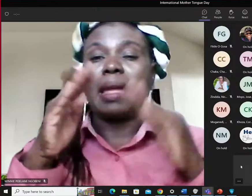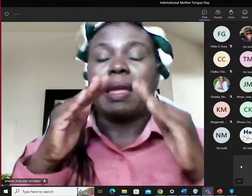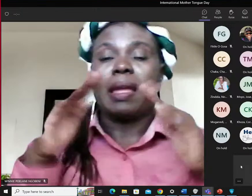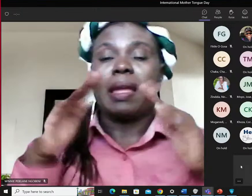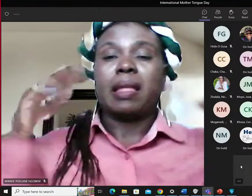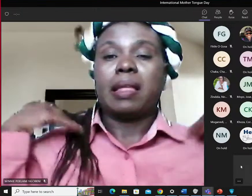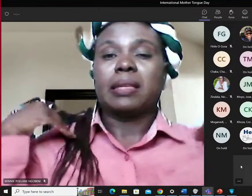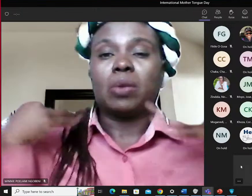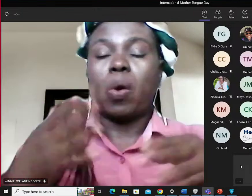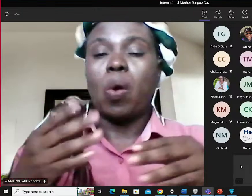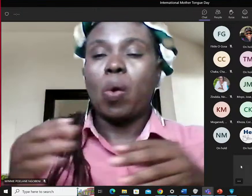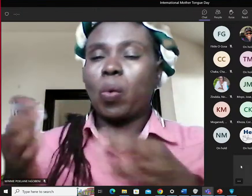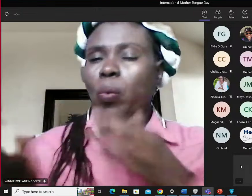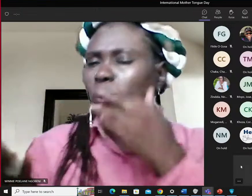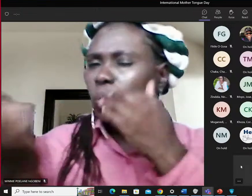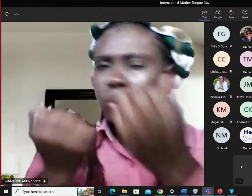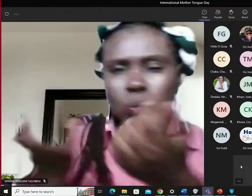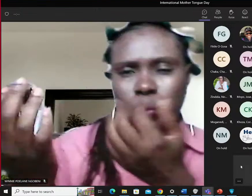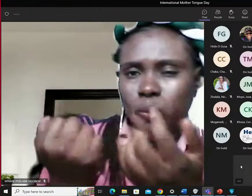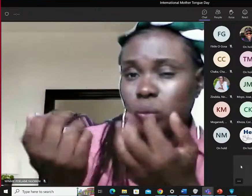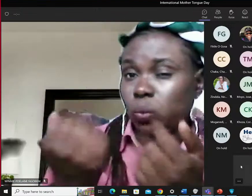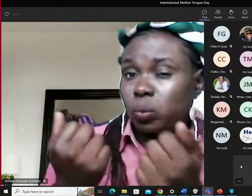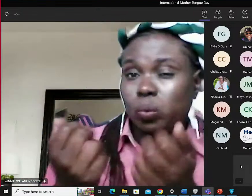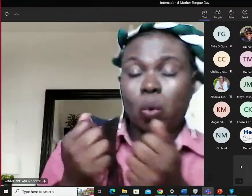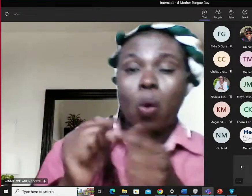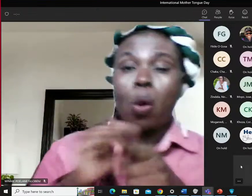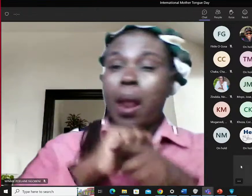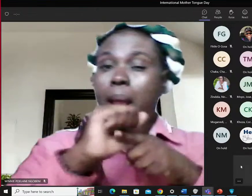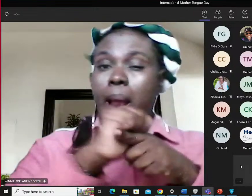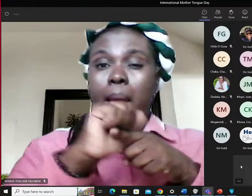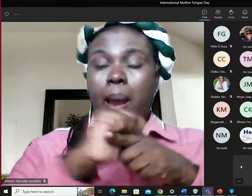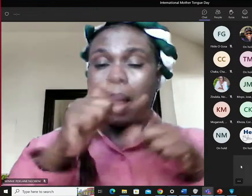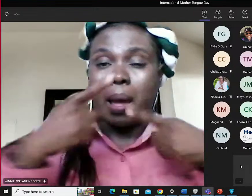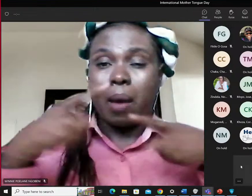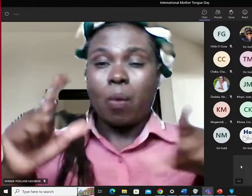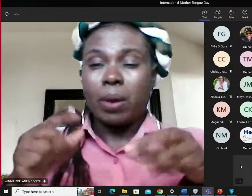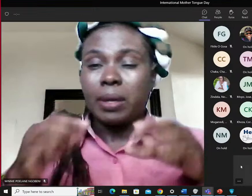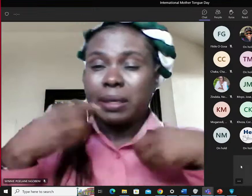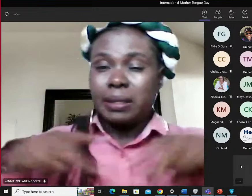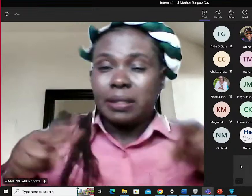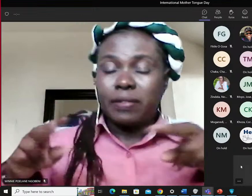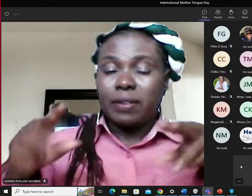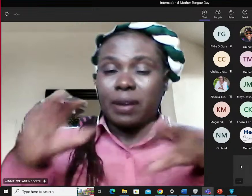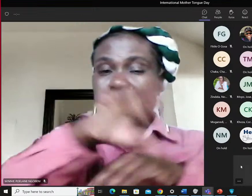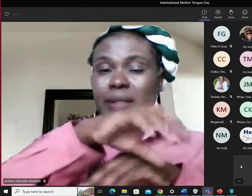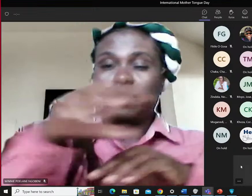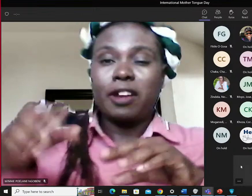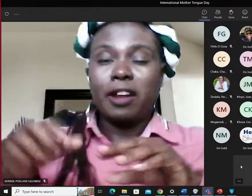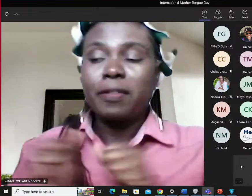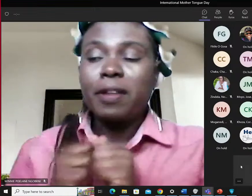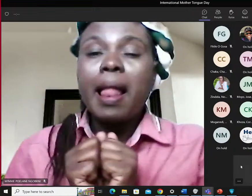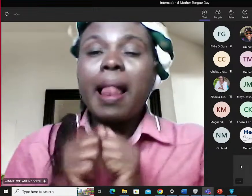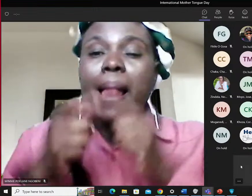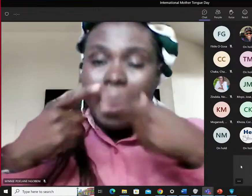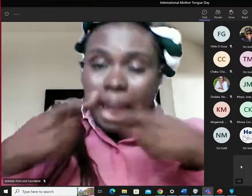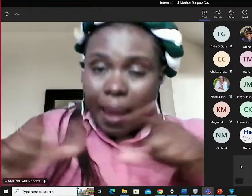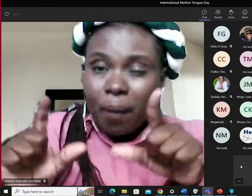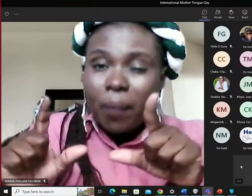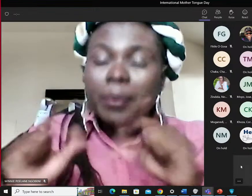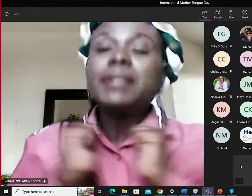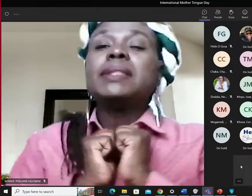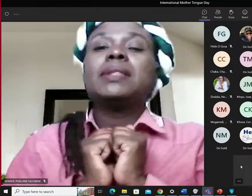recruiting language practitioners from different departments, not in language departments only, but in the